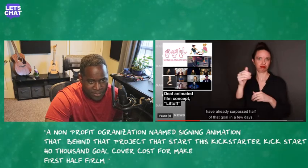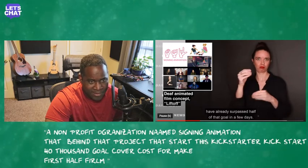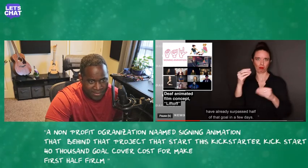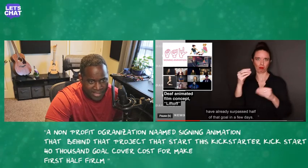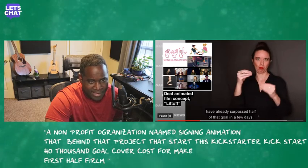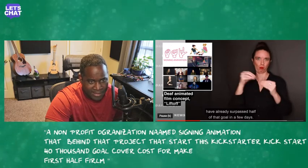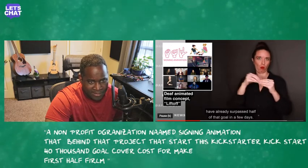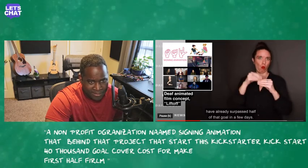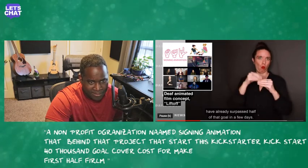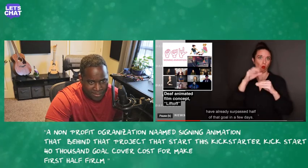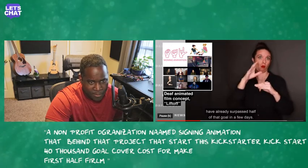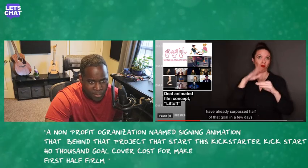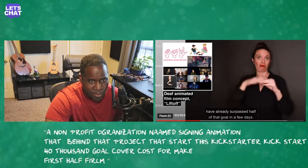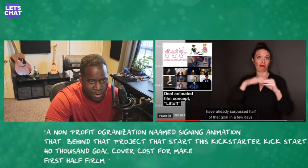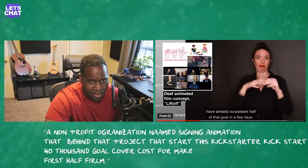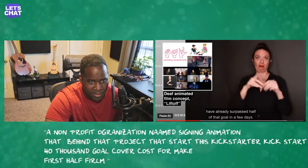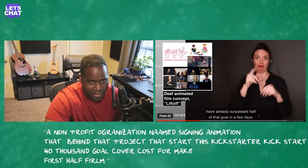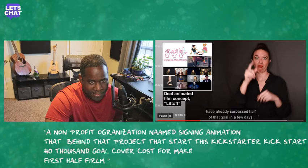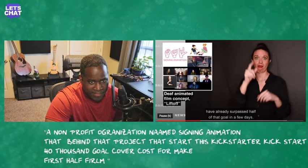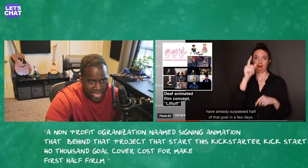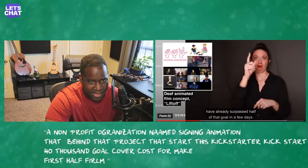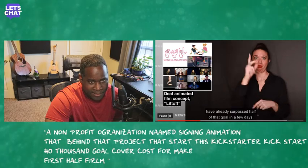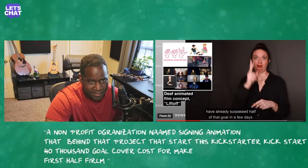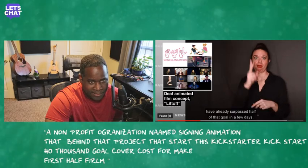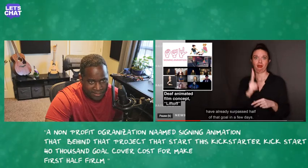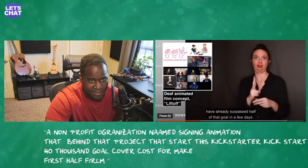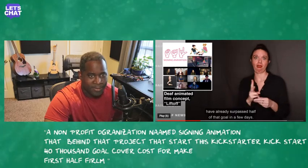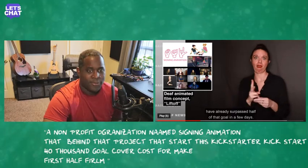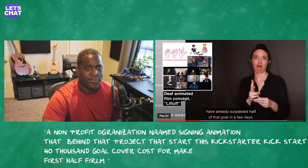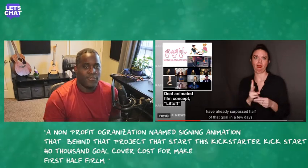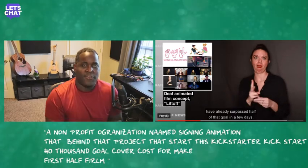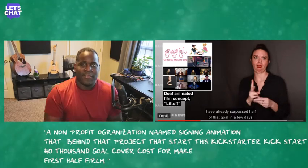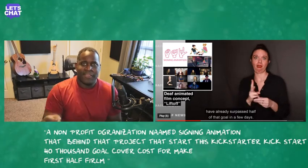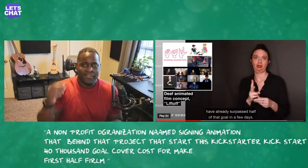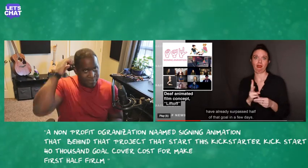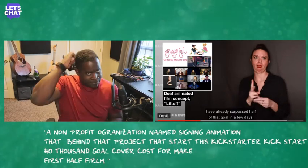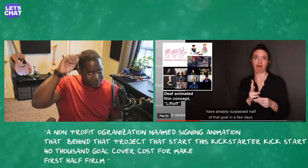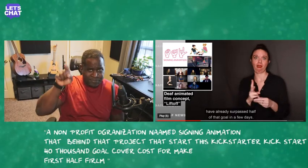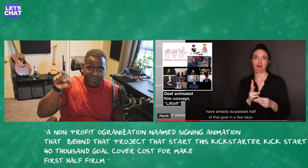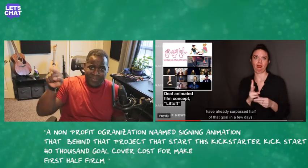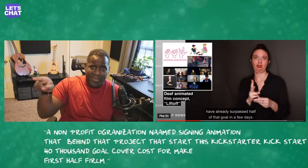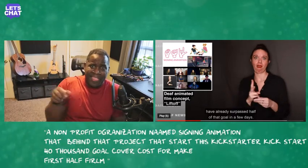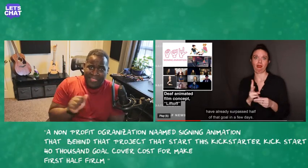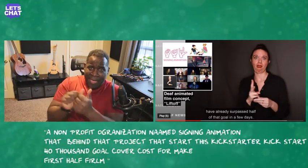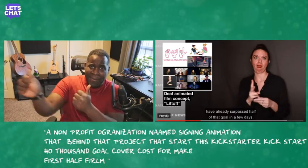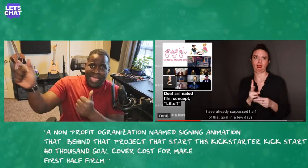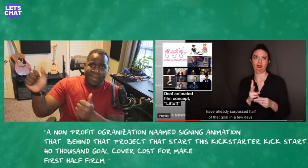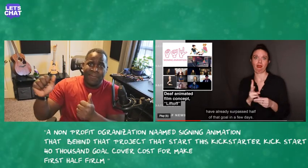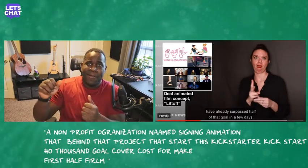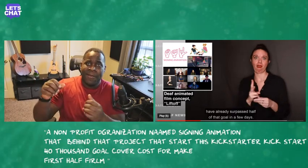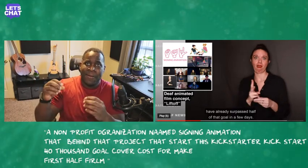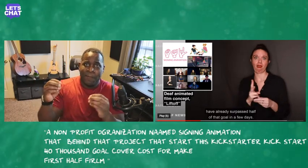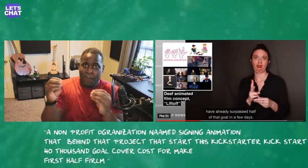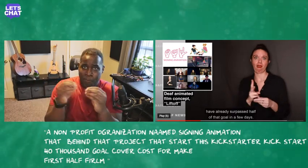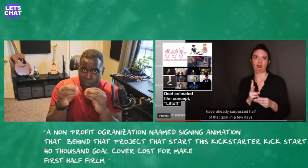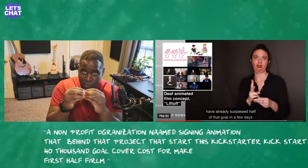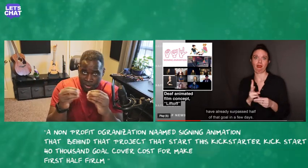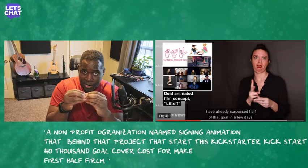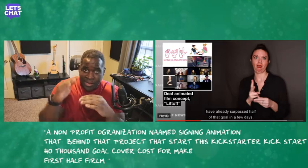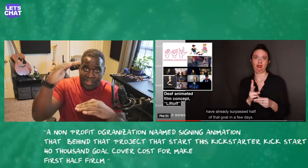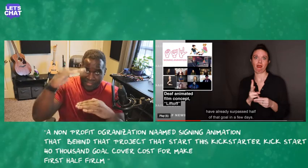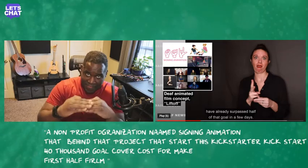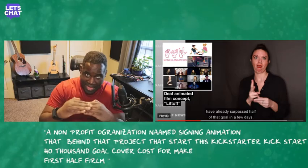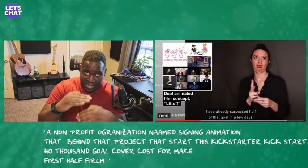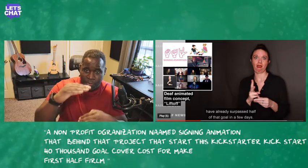Over exceeded more than. So she says that made